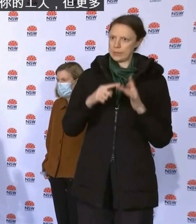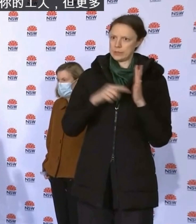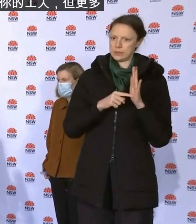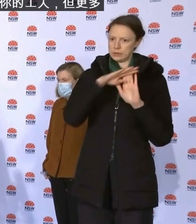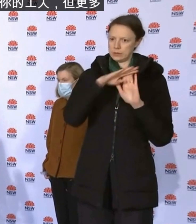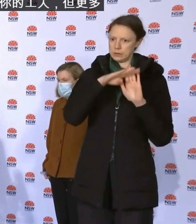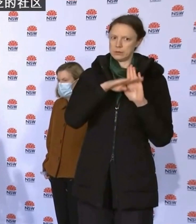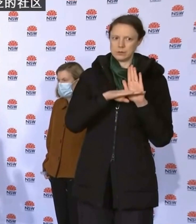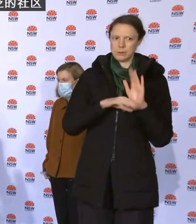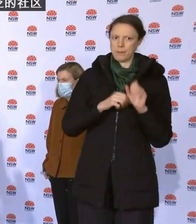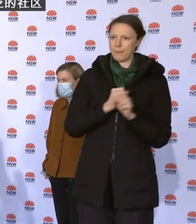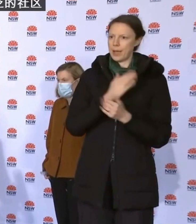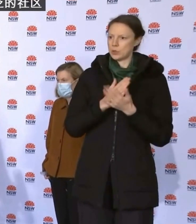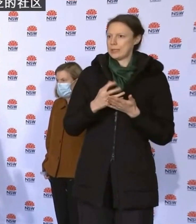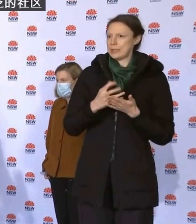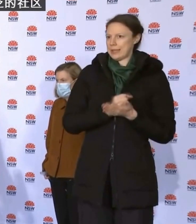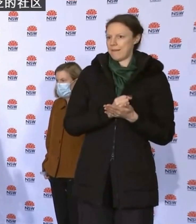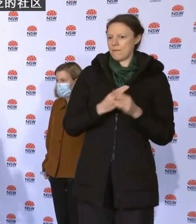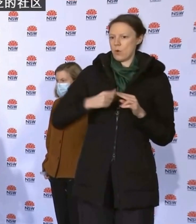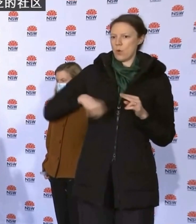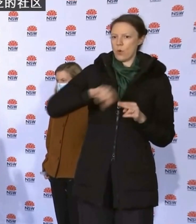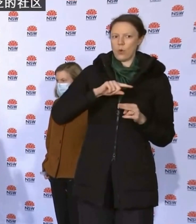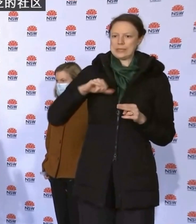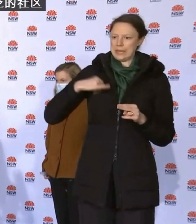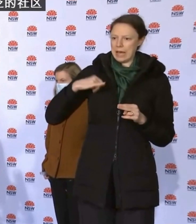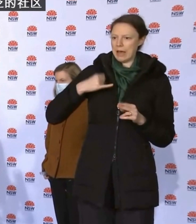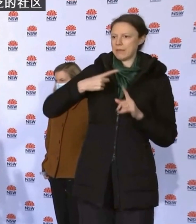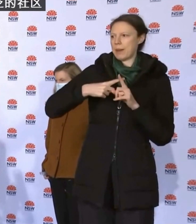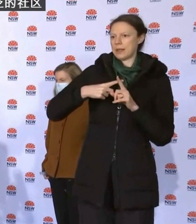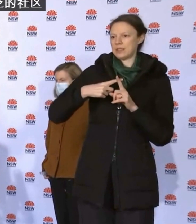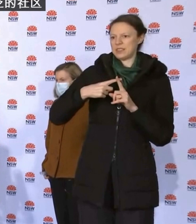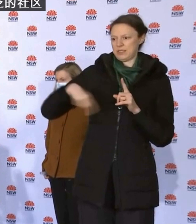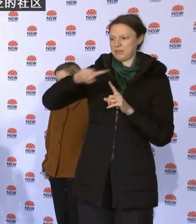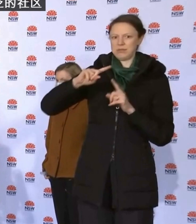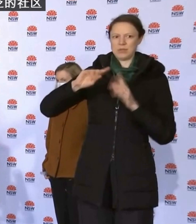do protect your workers, but more importantly, you protect the wider community.